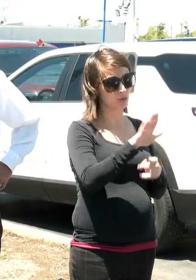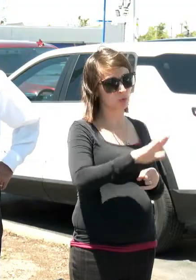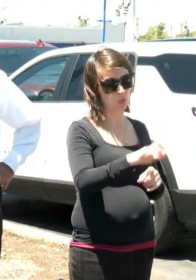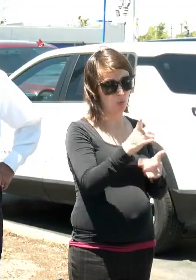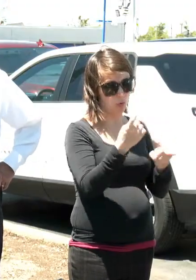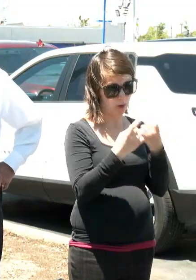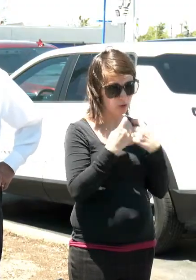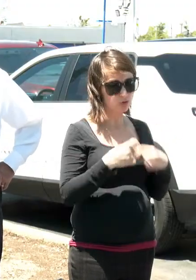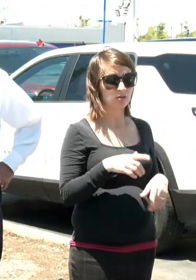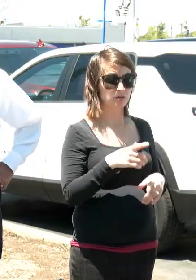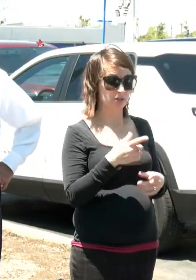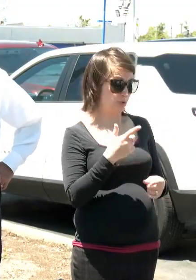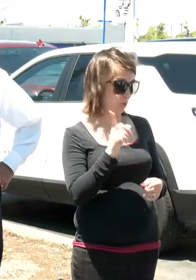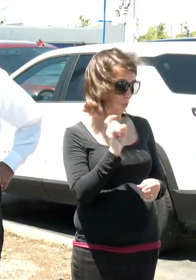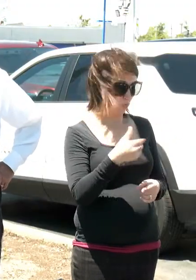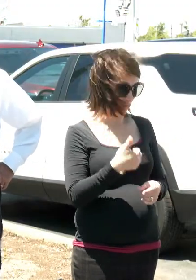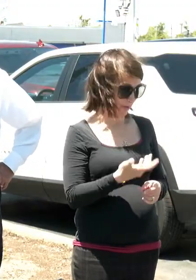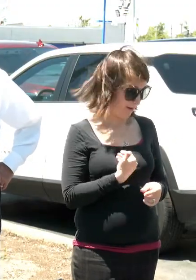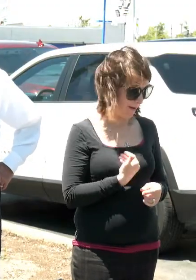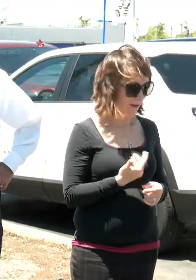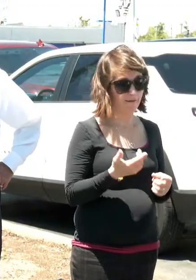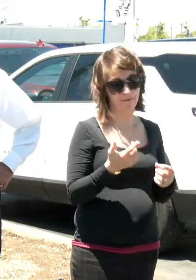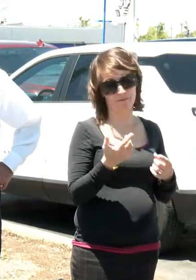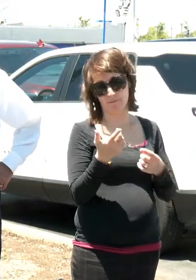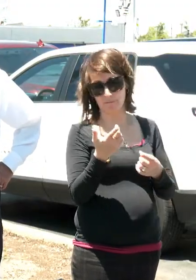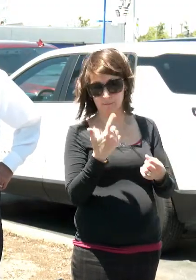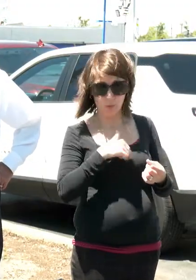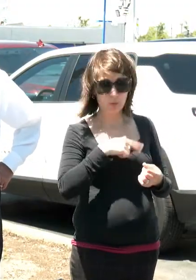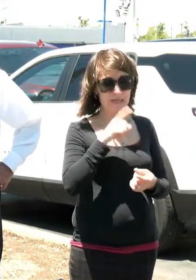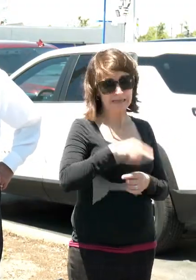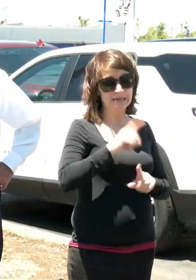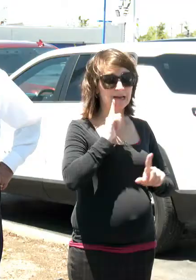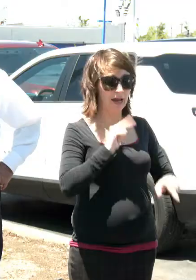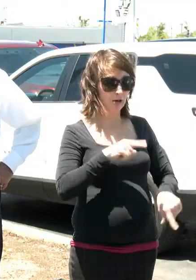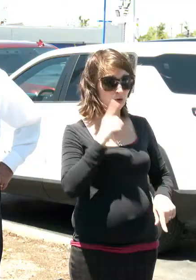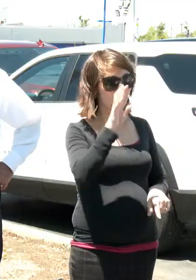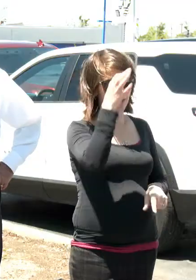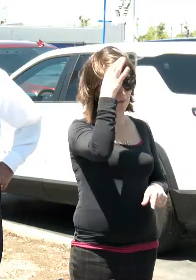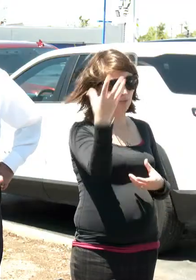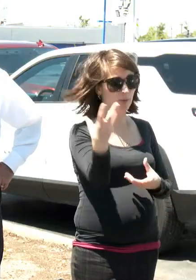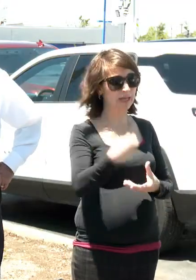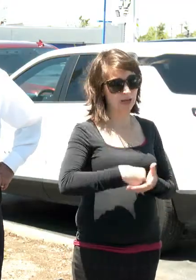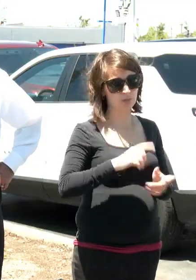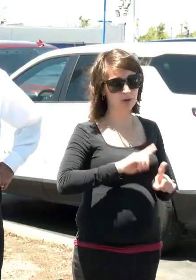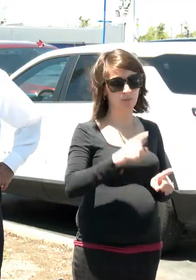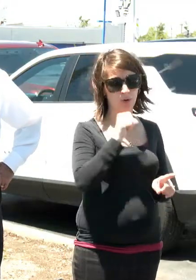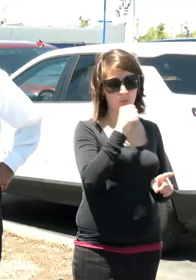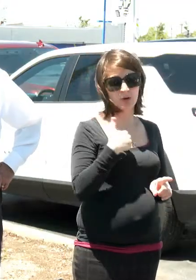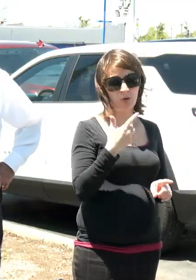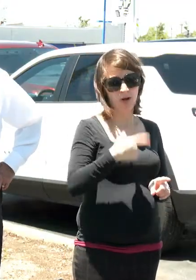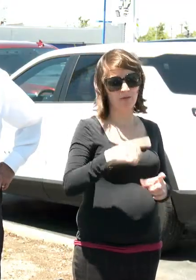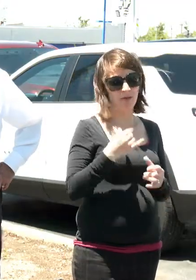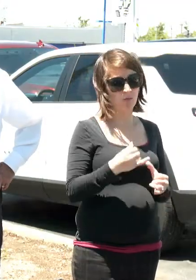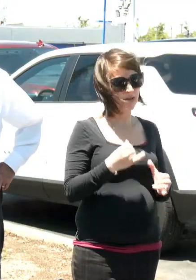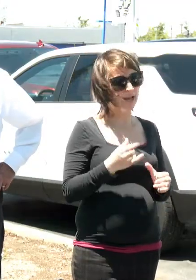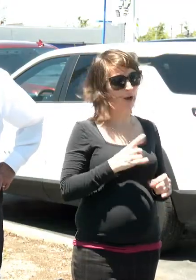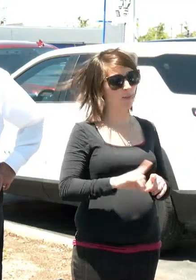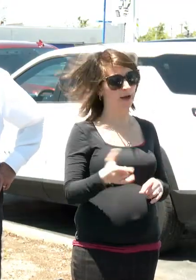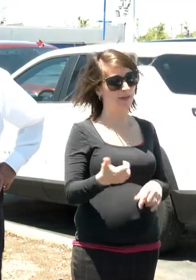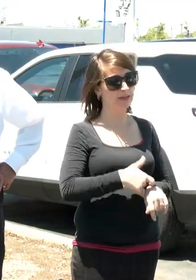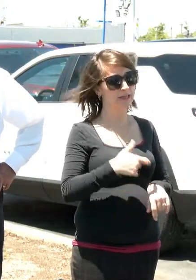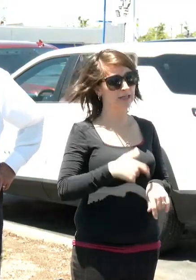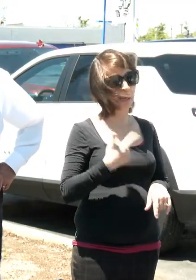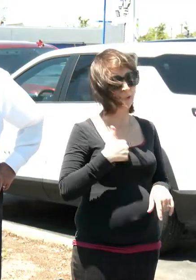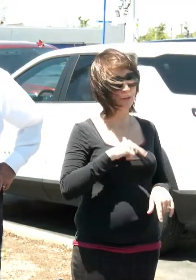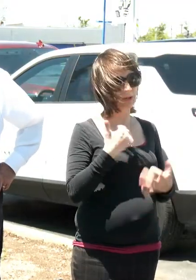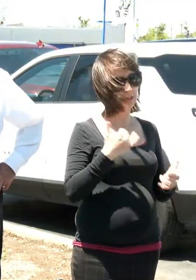have that we need to answer for federal engagement, and we will be getting those. We don't have them confirmed right now. At this time, we still don't know how many